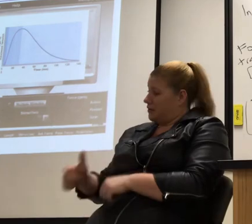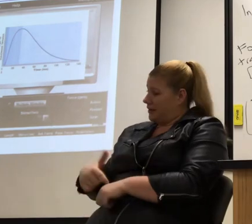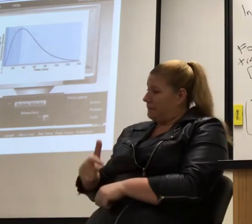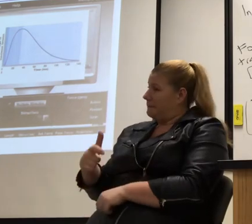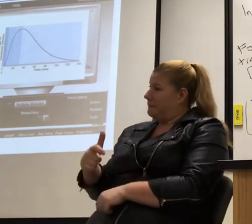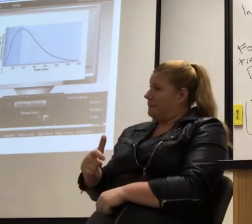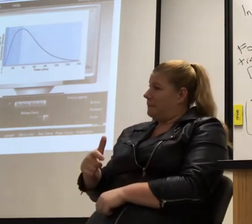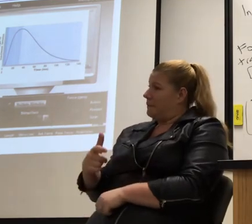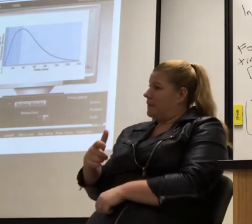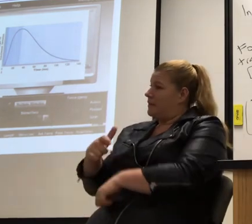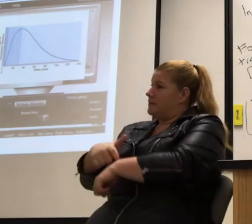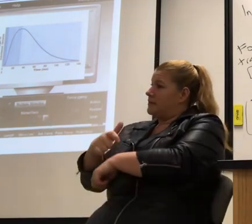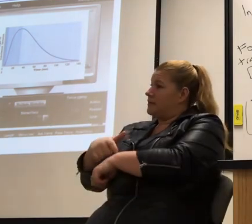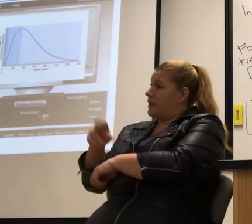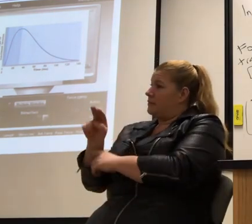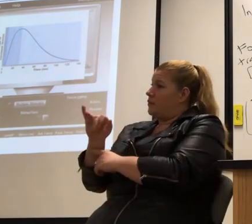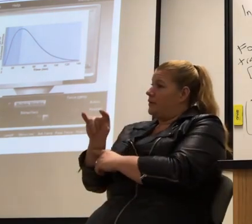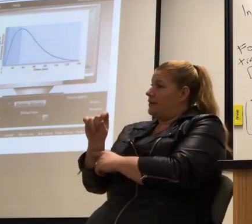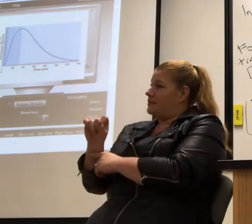of milliseconds.